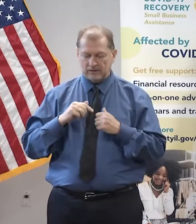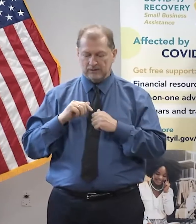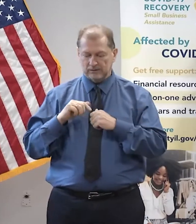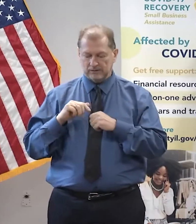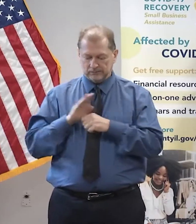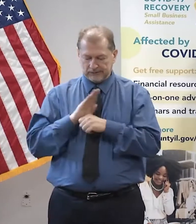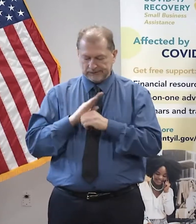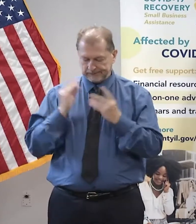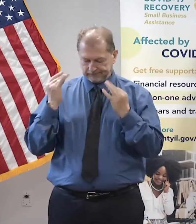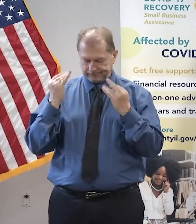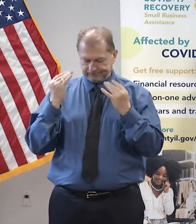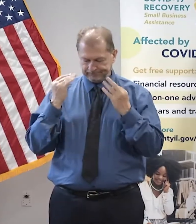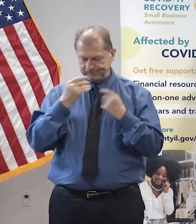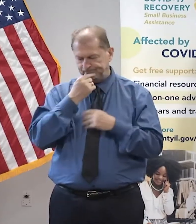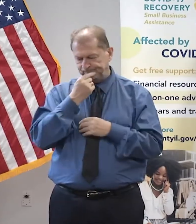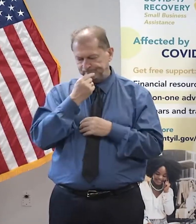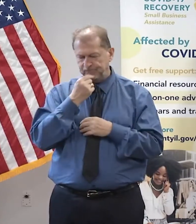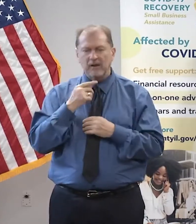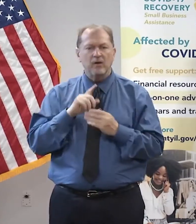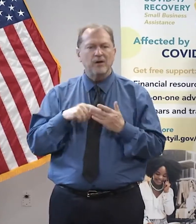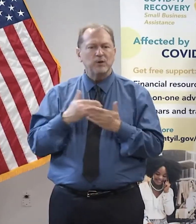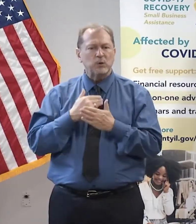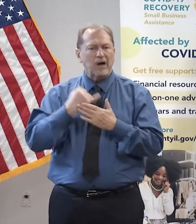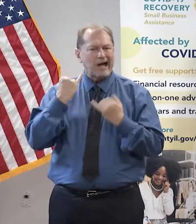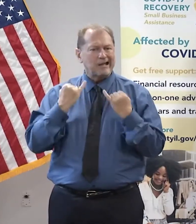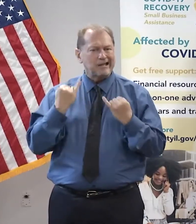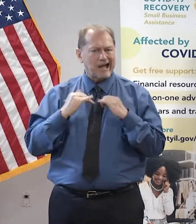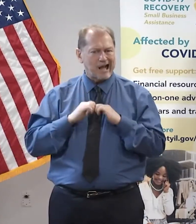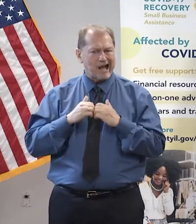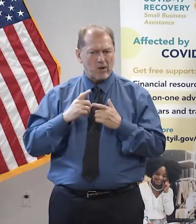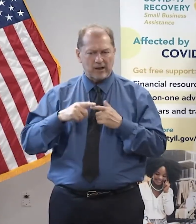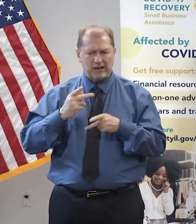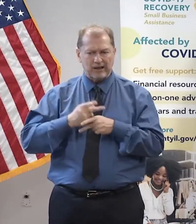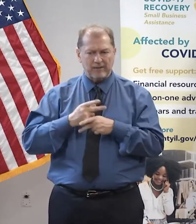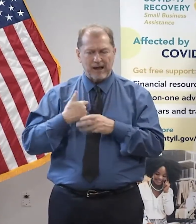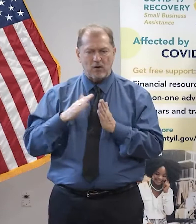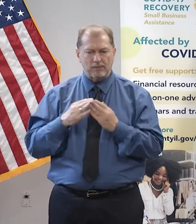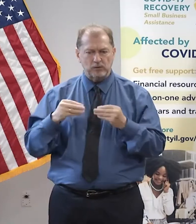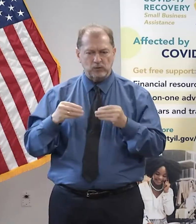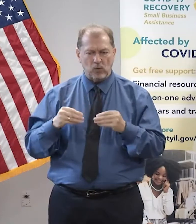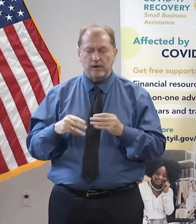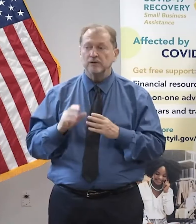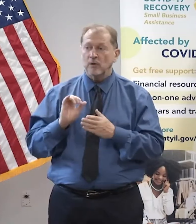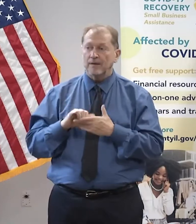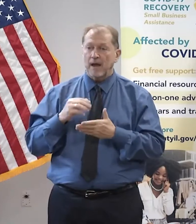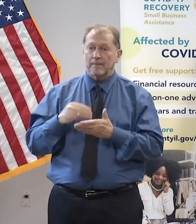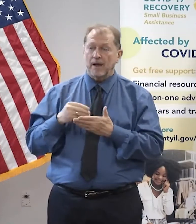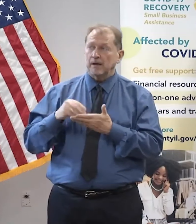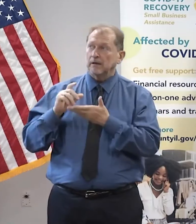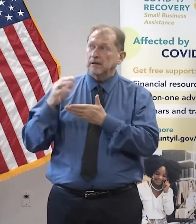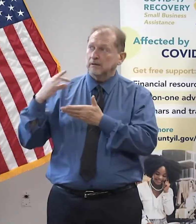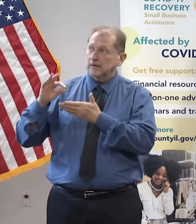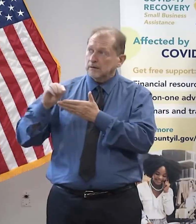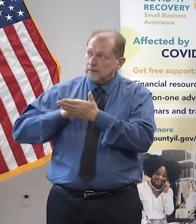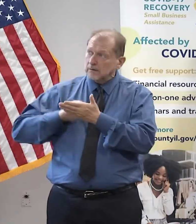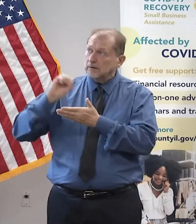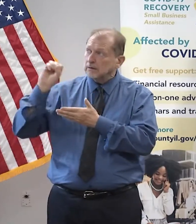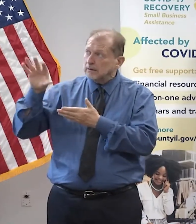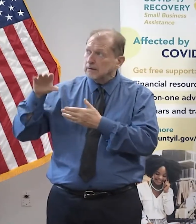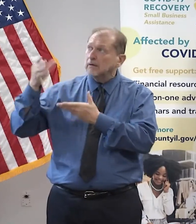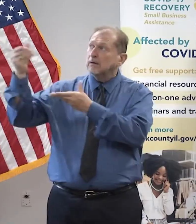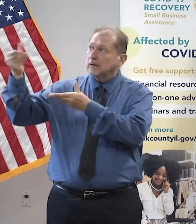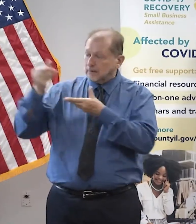our business, and see what we could do. So with this grant, we were able to get our